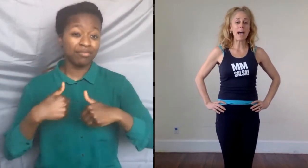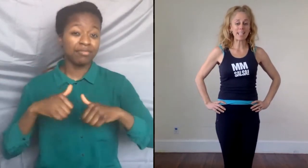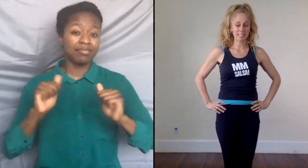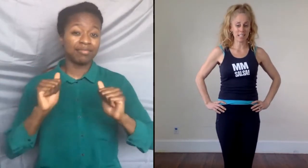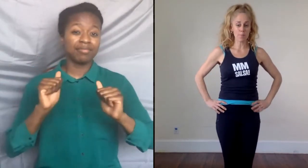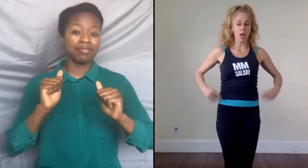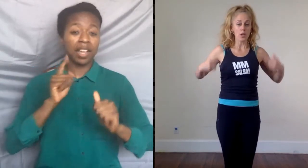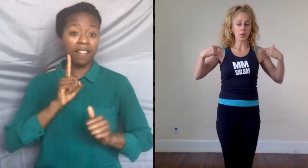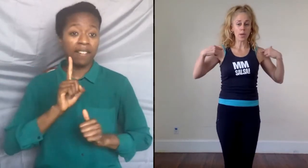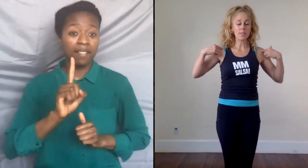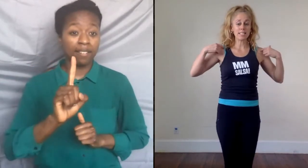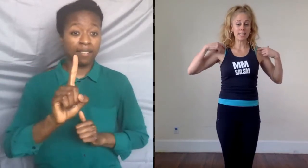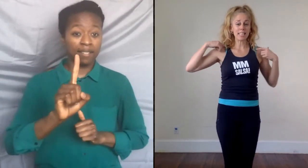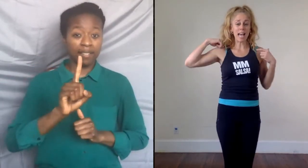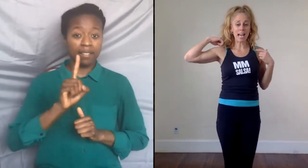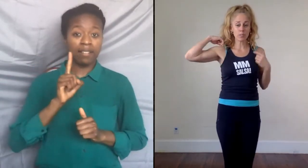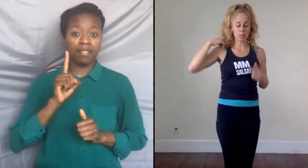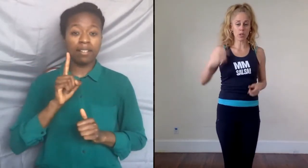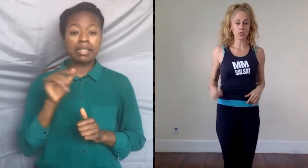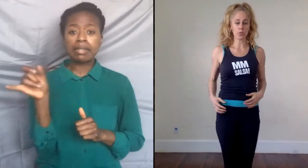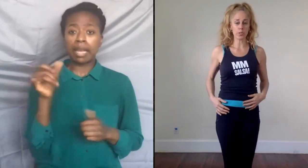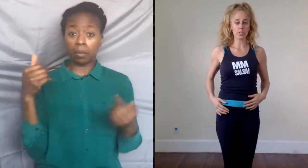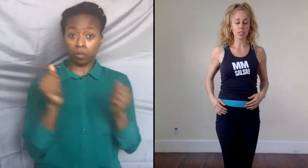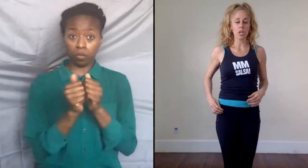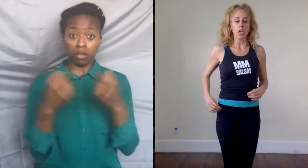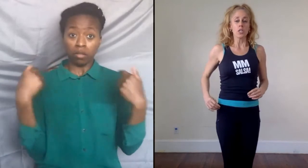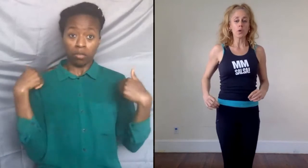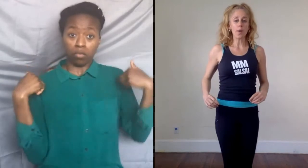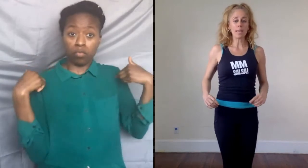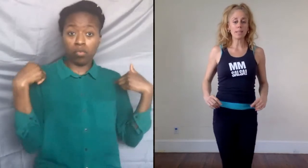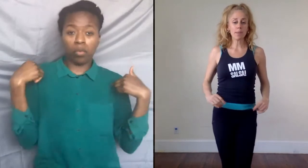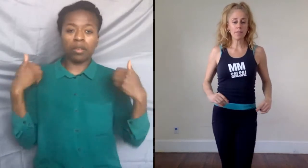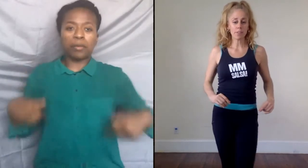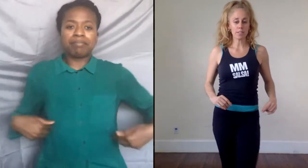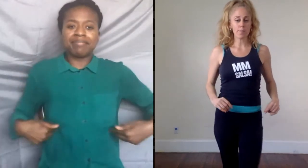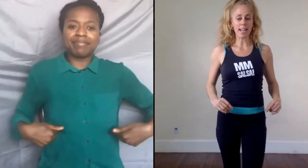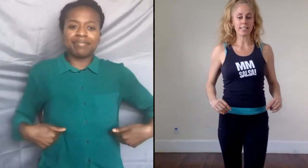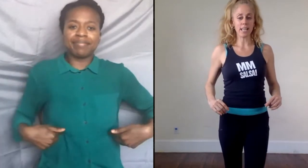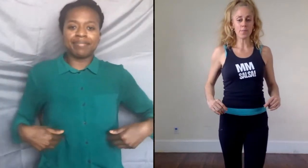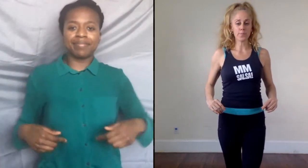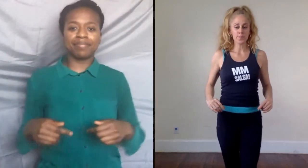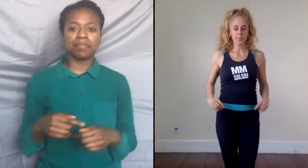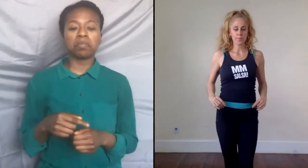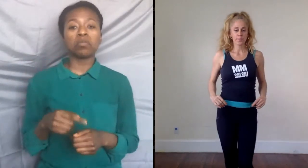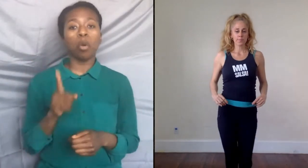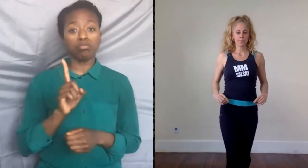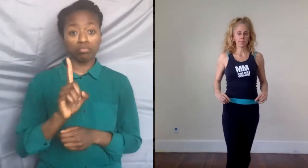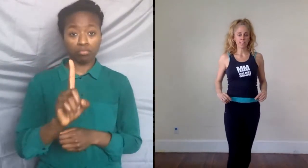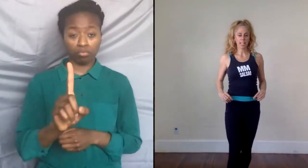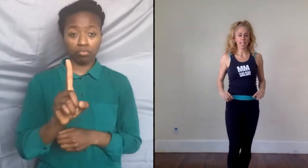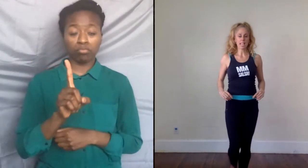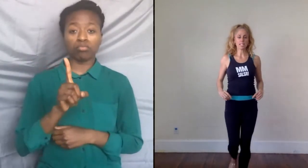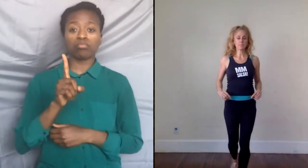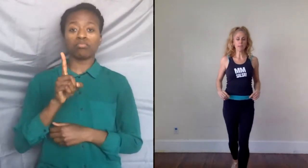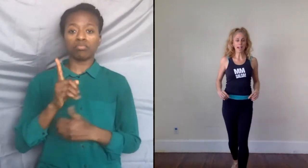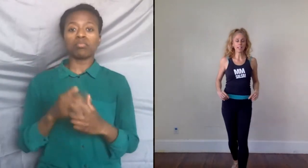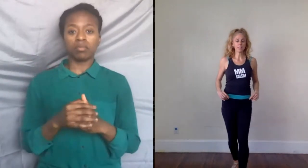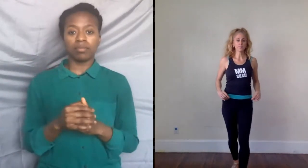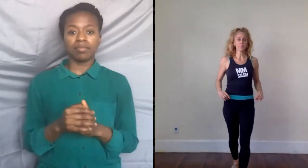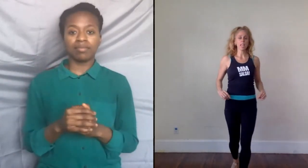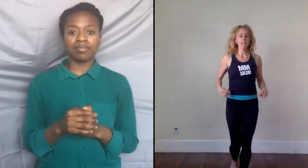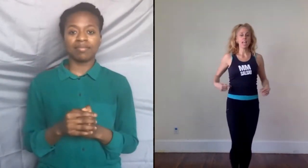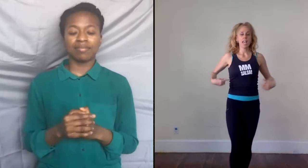to back step, the way we did last with our shoulders. So I'm in my front to back step, and